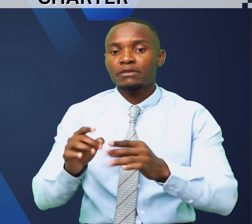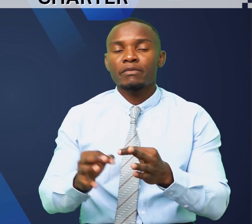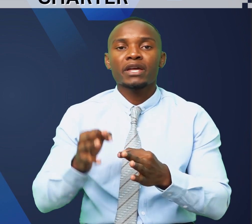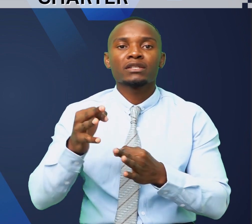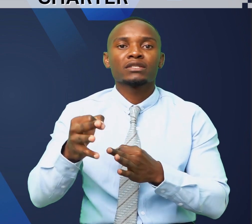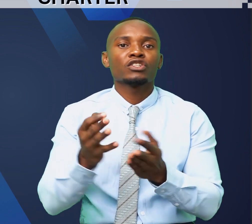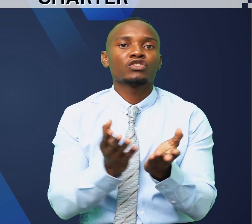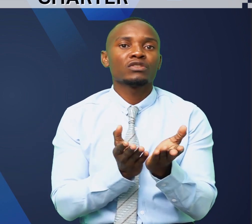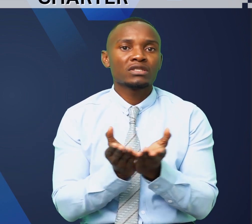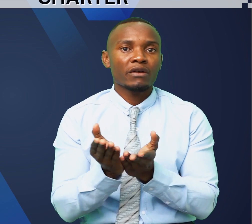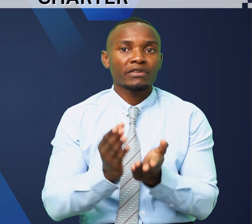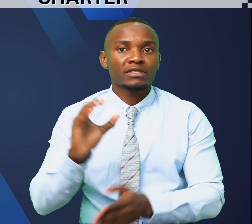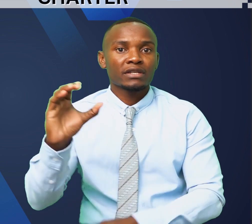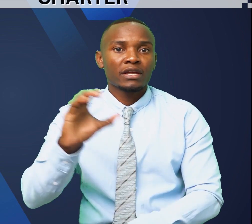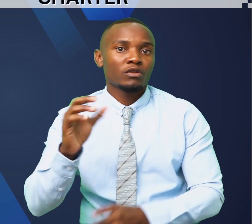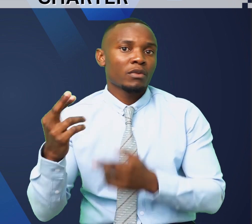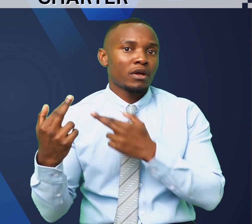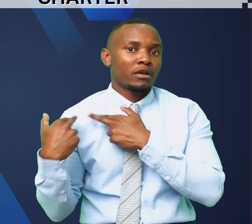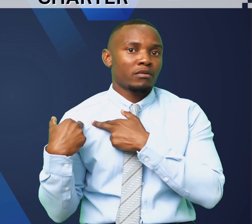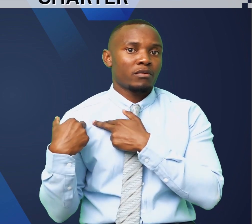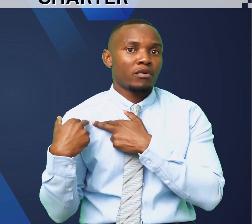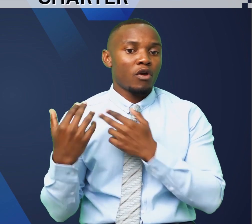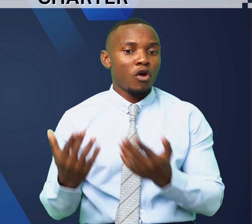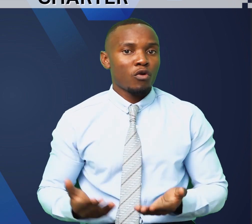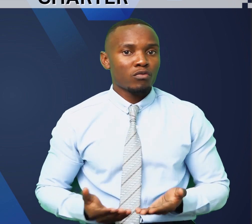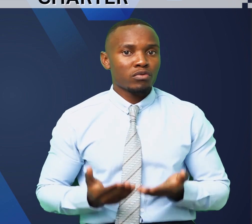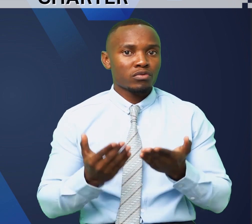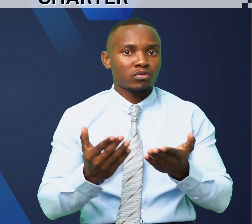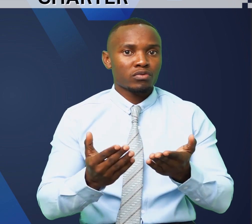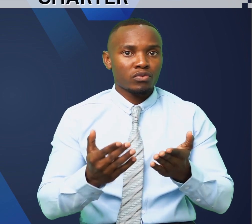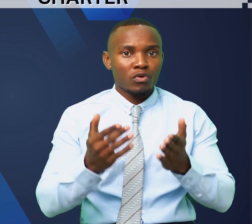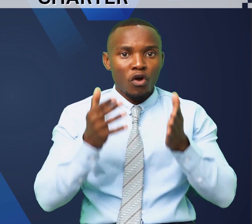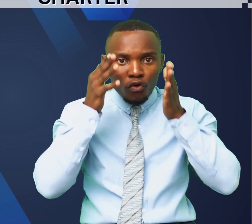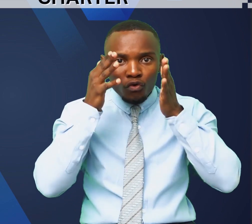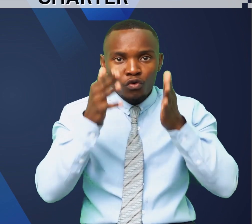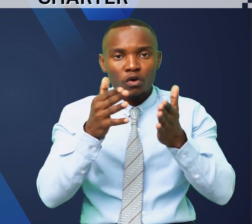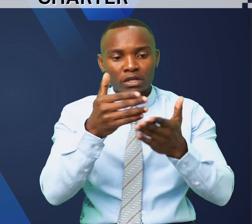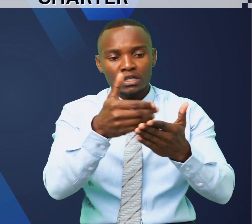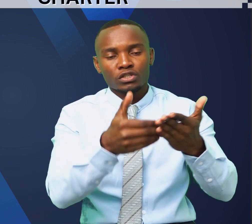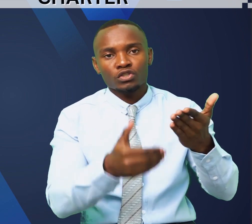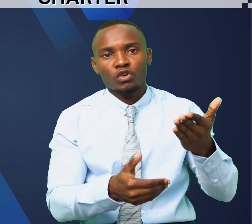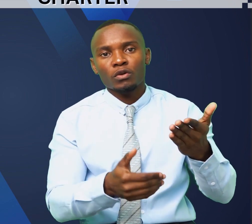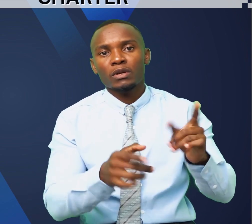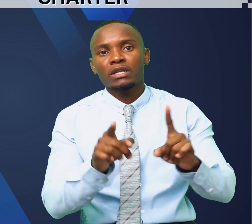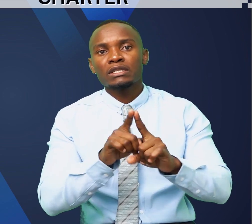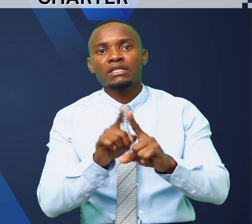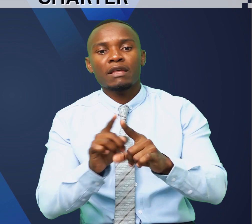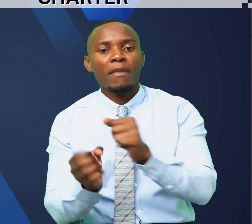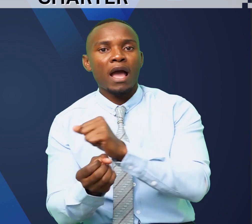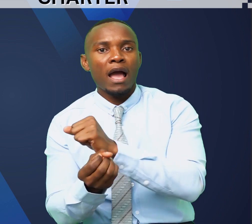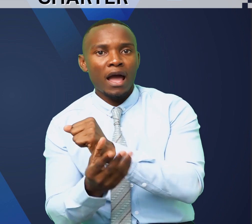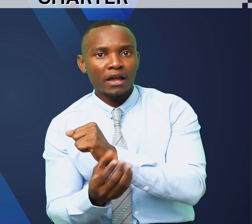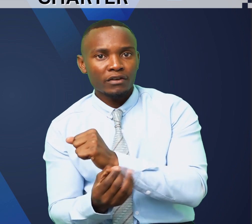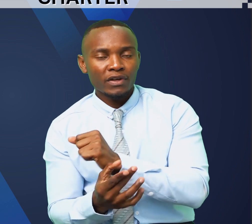service. Customer obligation, submit commitment documents, remittance advice, and